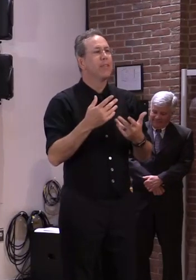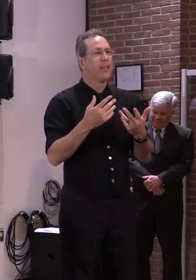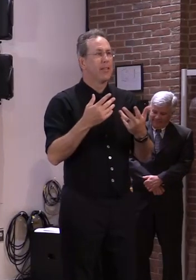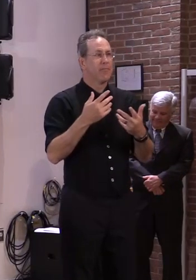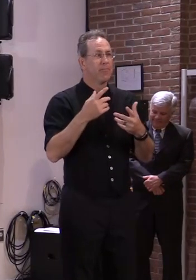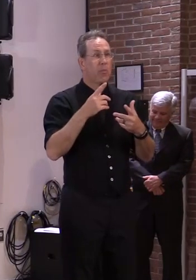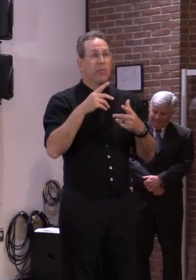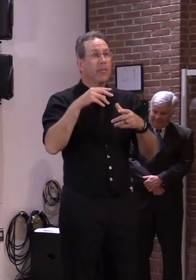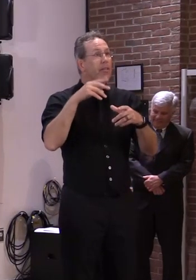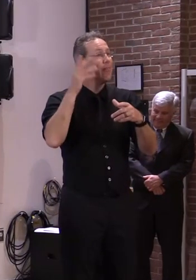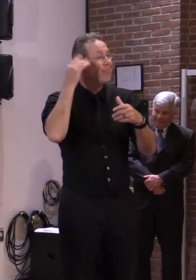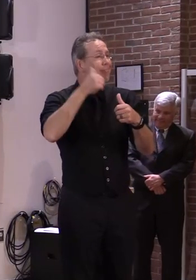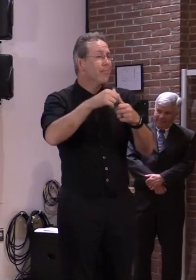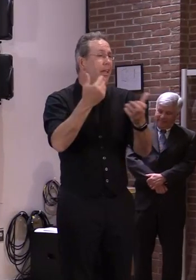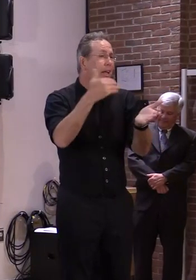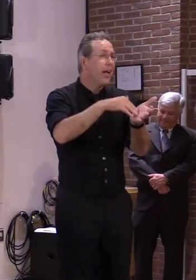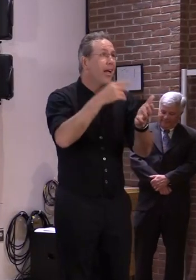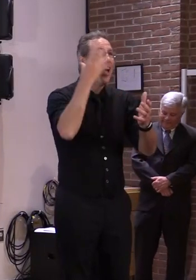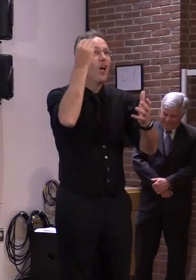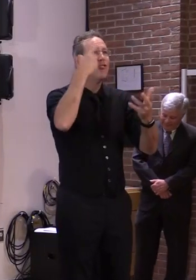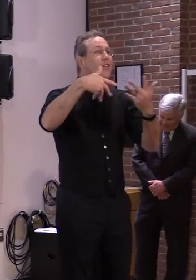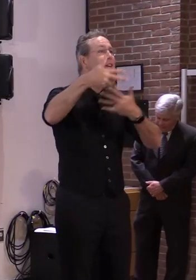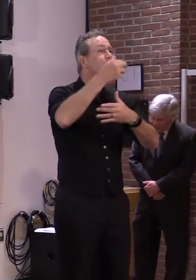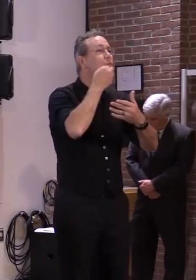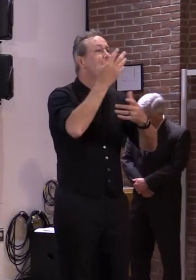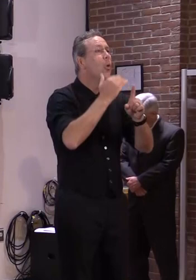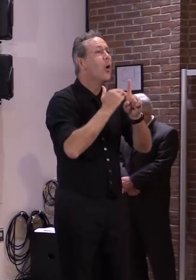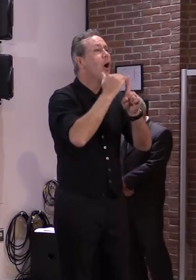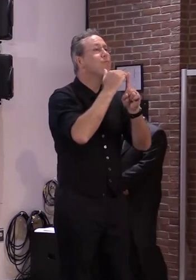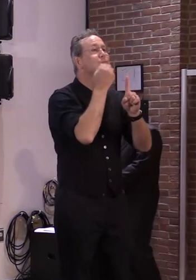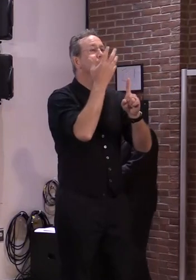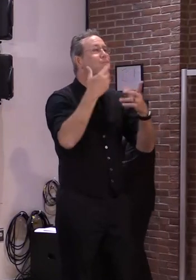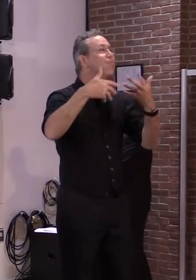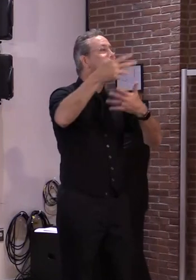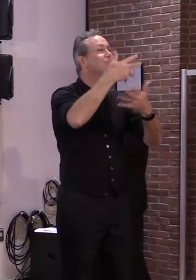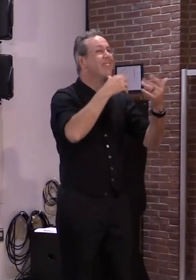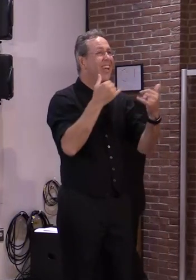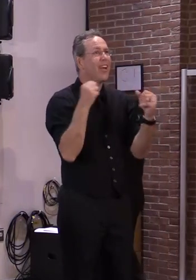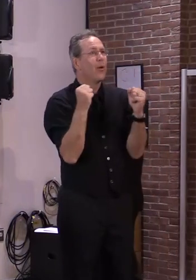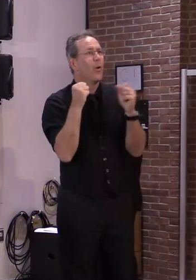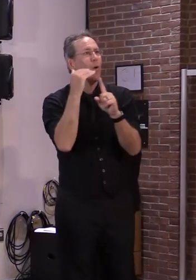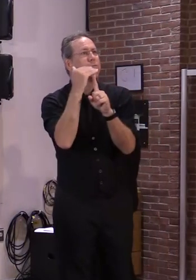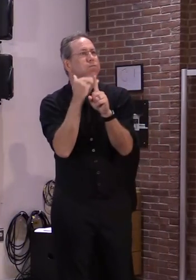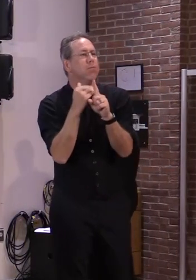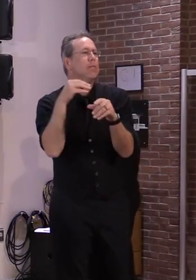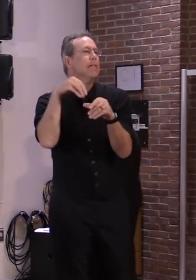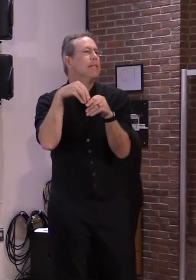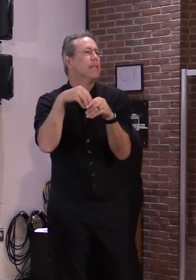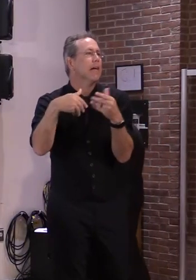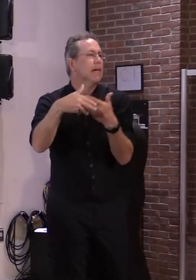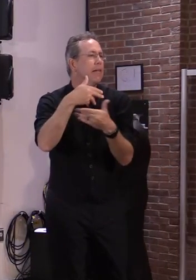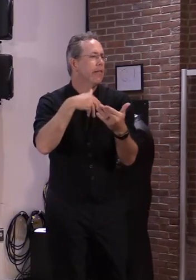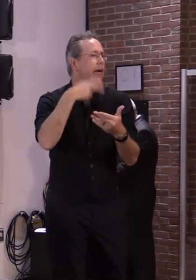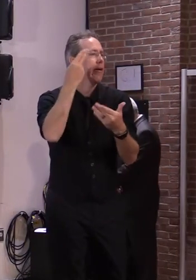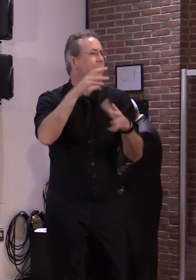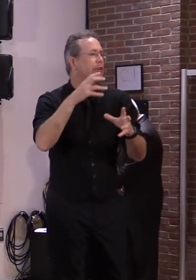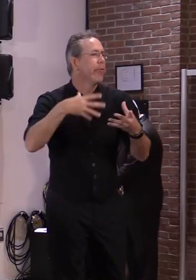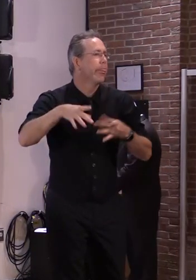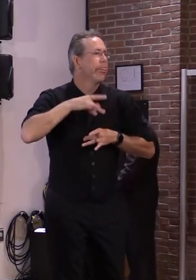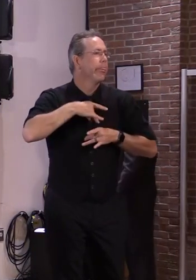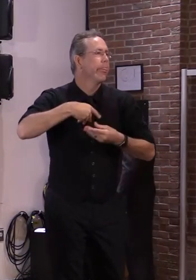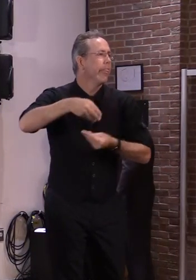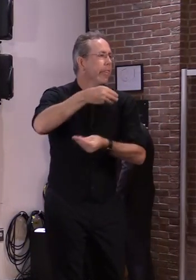what we have in the past, but I just think from a natural evolution that we'll see more cases, much like the flu